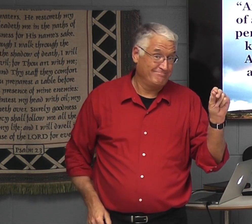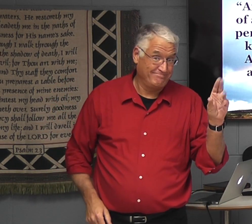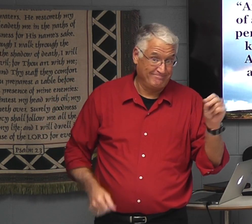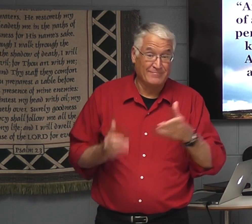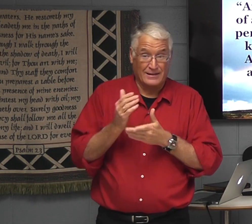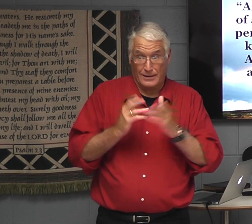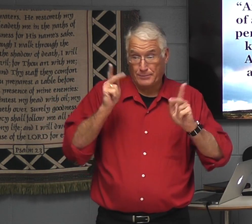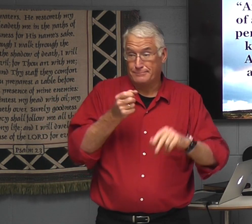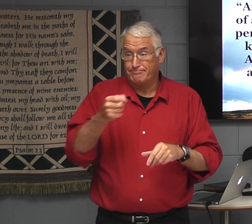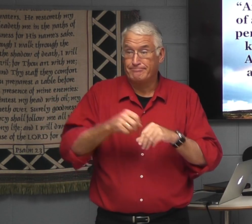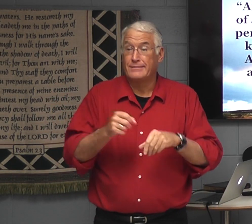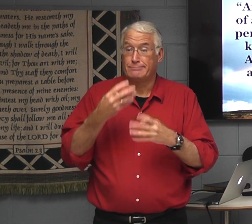not apply to every situation.